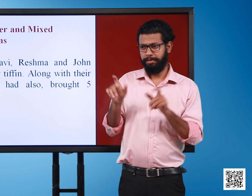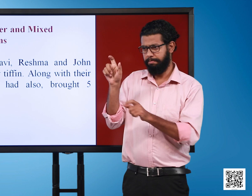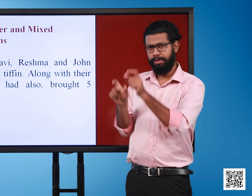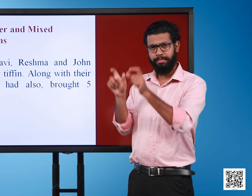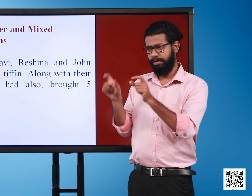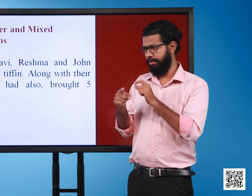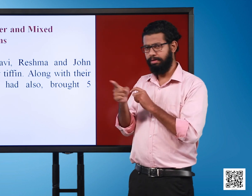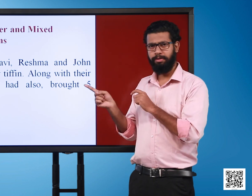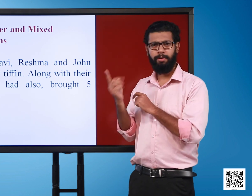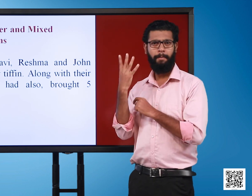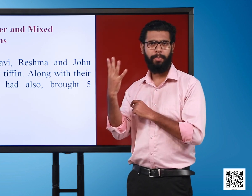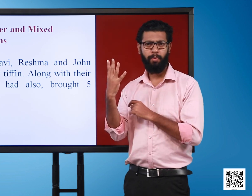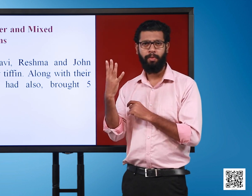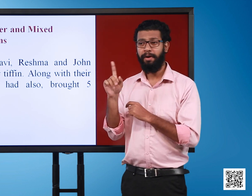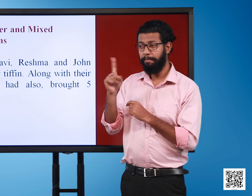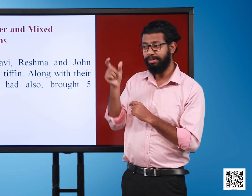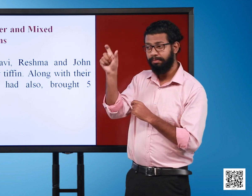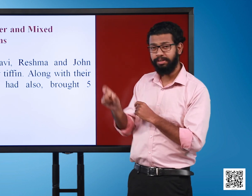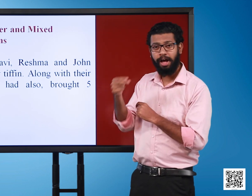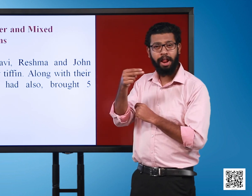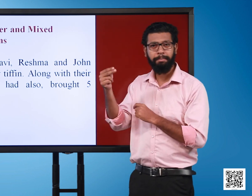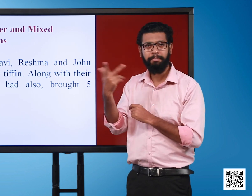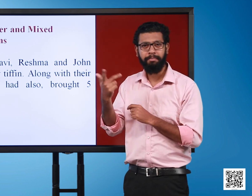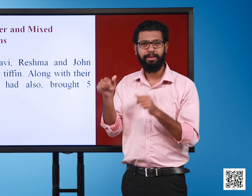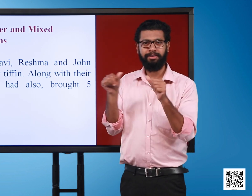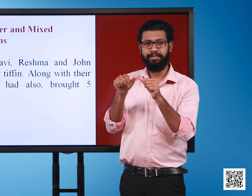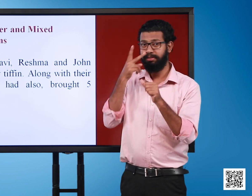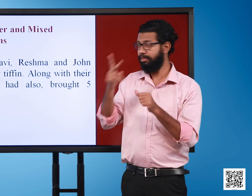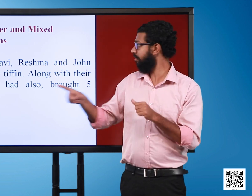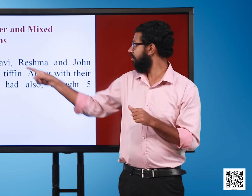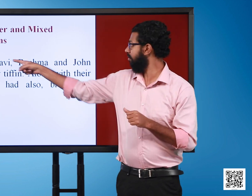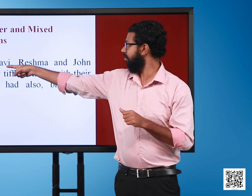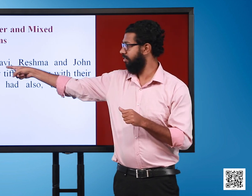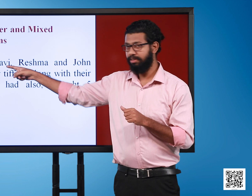Anagha, Ravi, Reshma and John shared their tiffin.